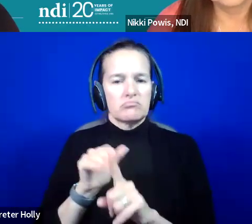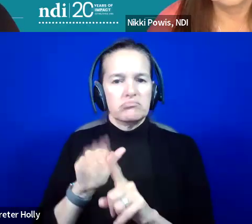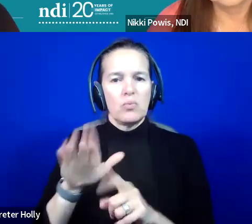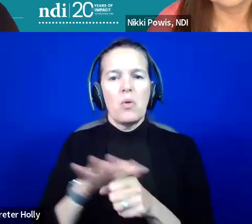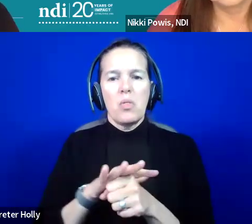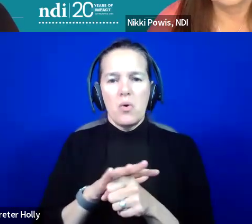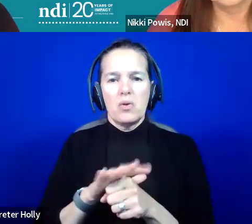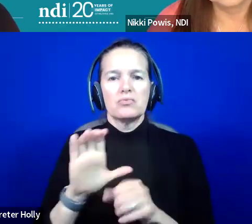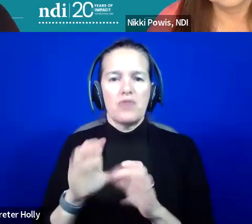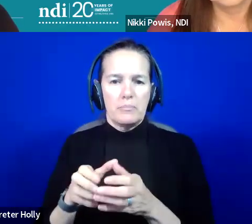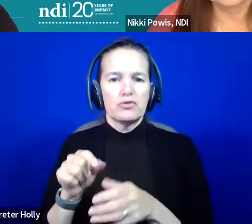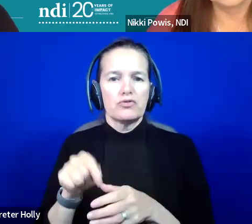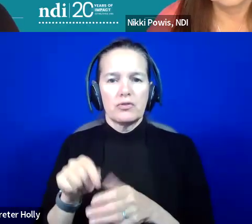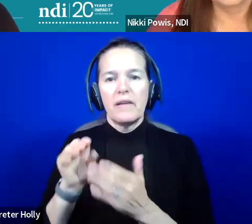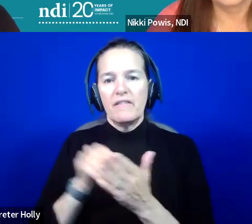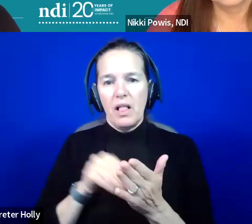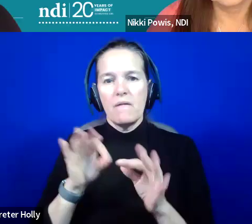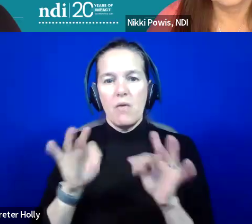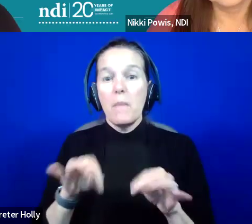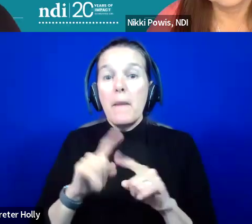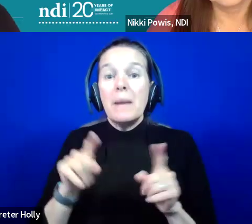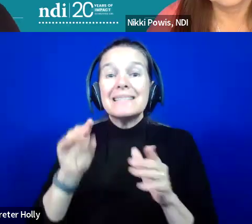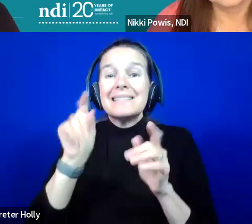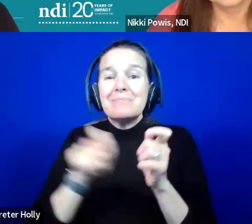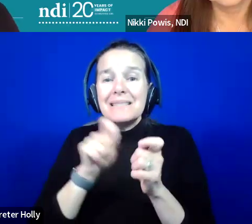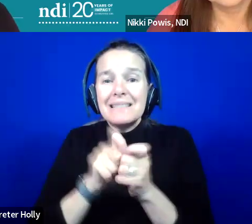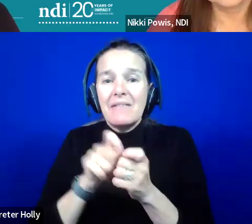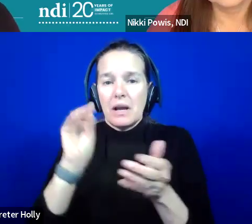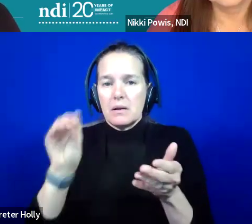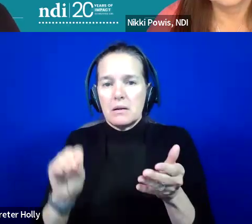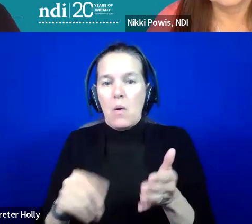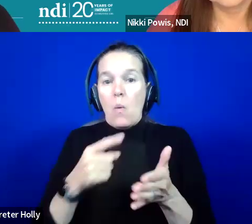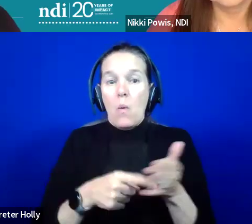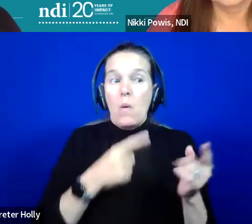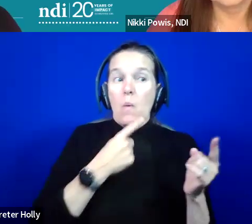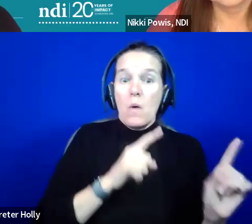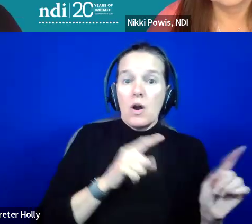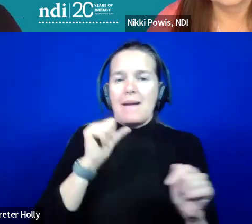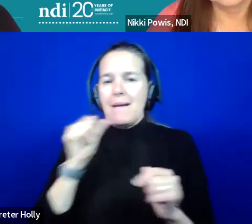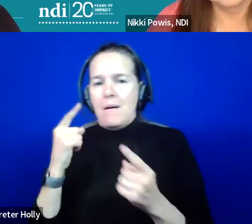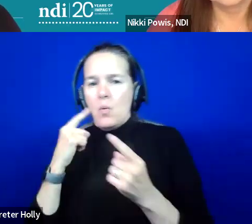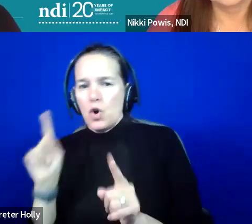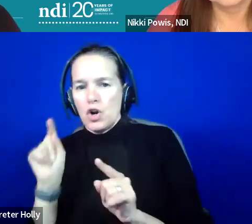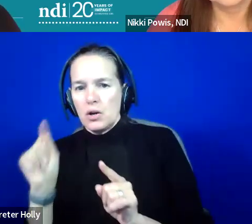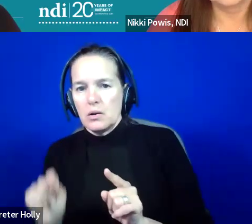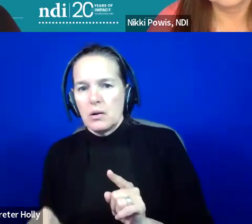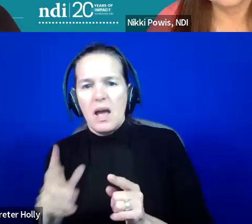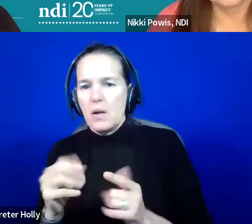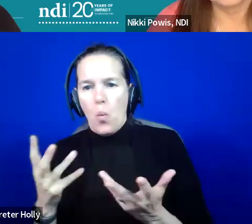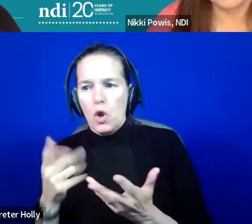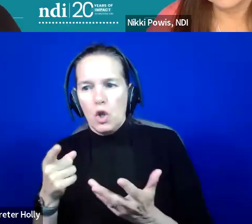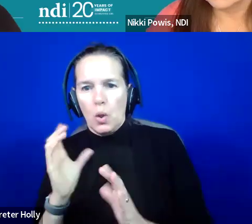out the form, but just be very specific on what didn't work and what you are looking for, so that way they know exactly who to match you